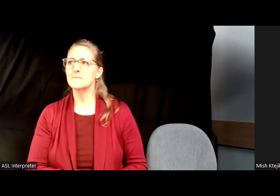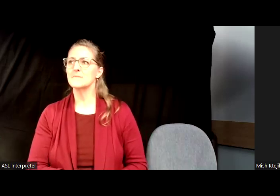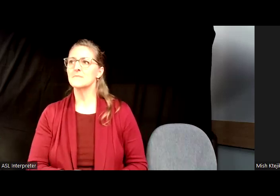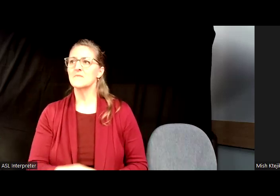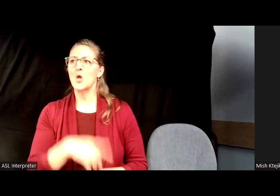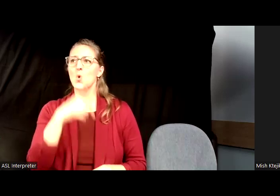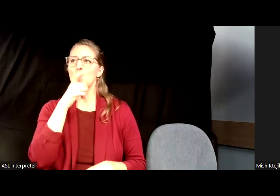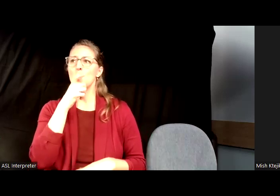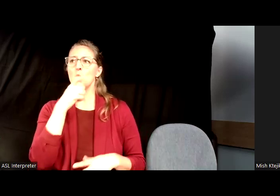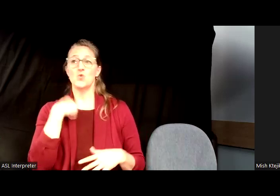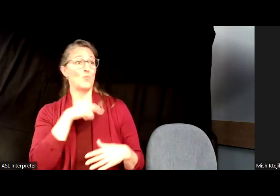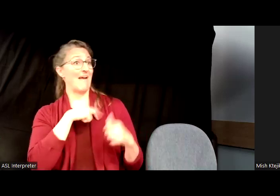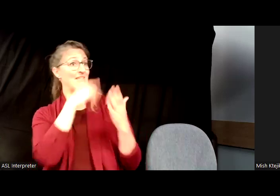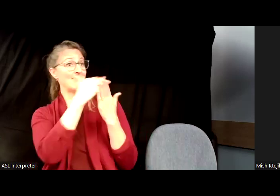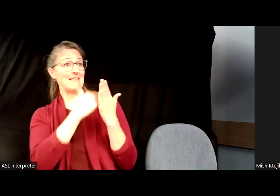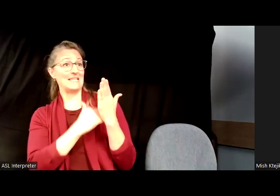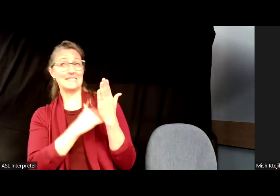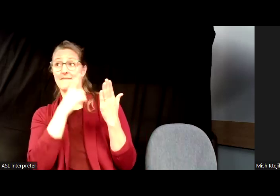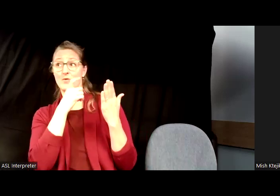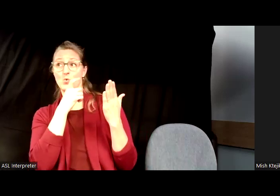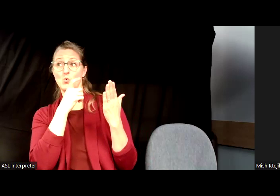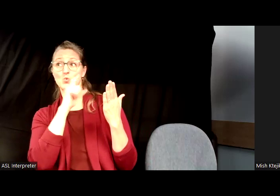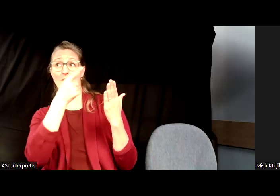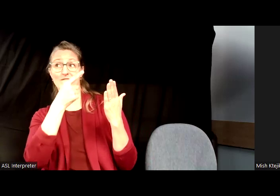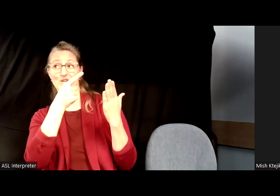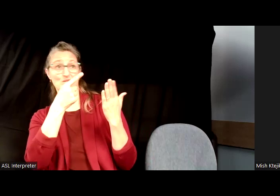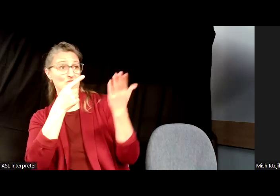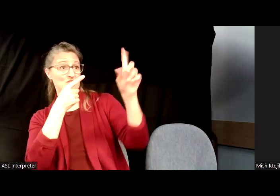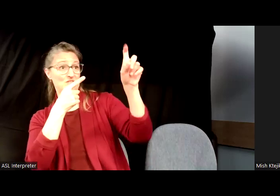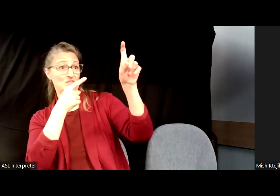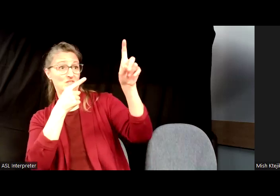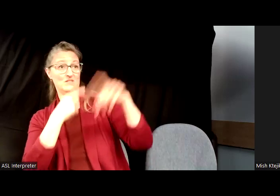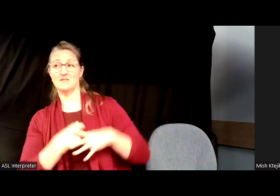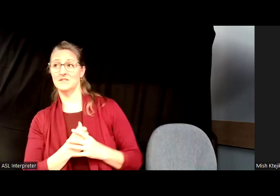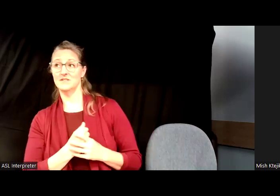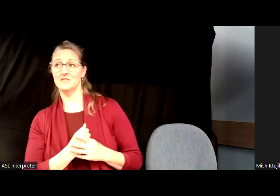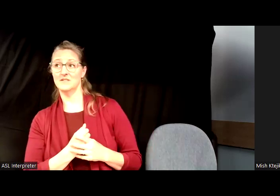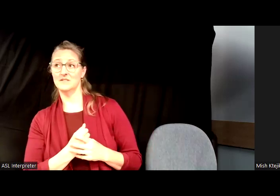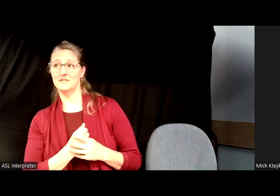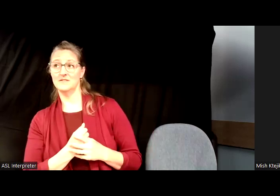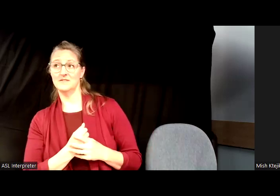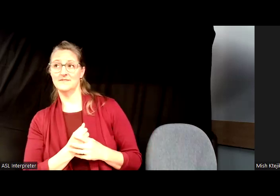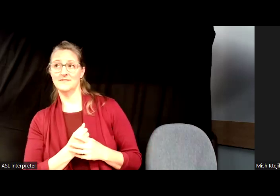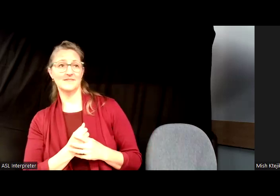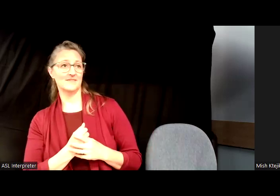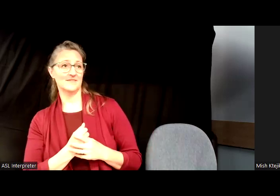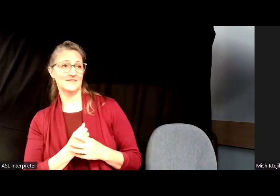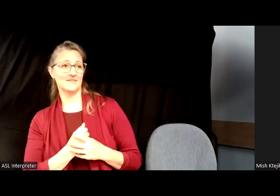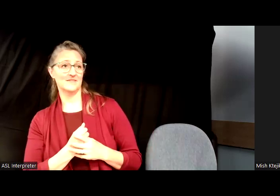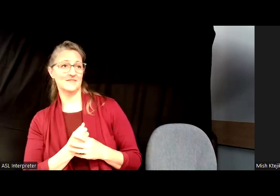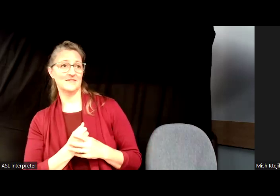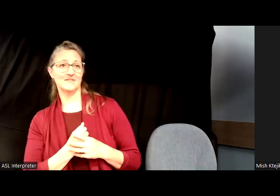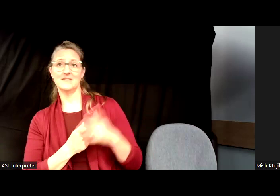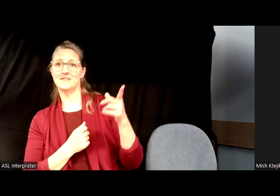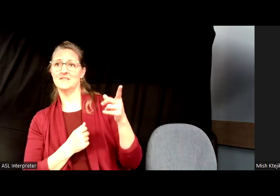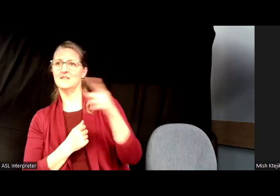perfect. Now, do we have a list of names of who's gonna go first and down the list?